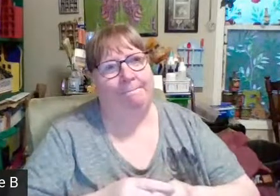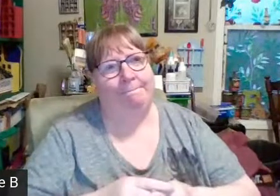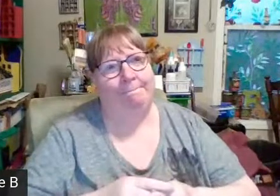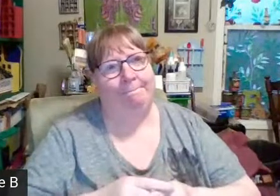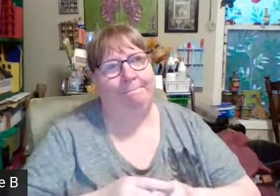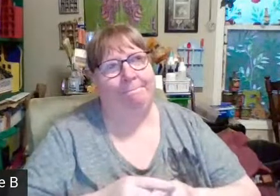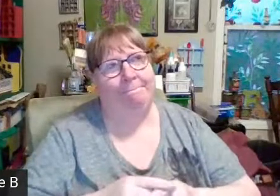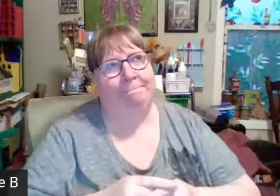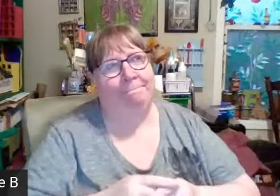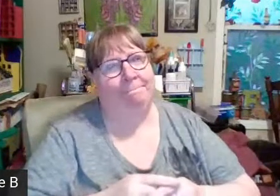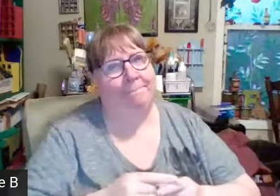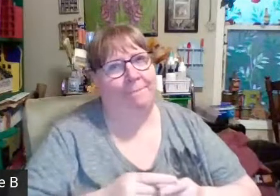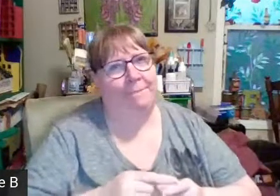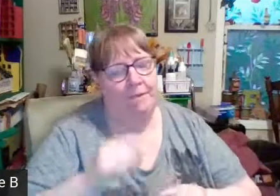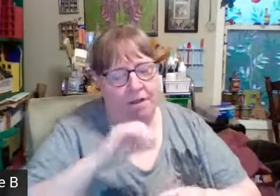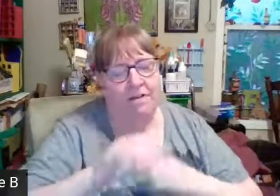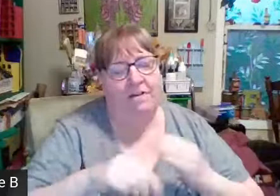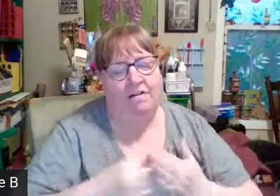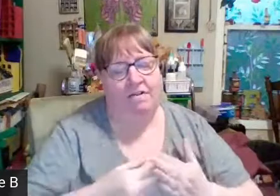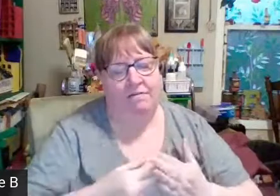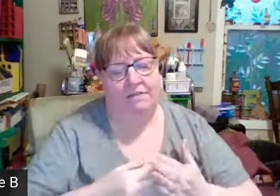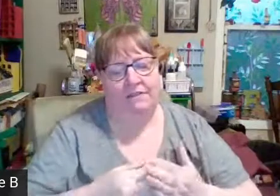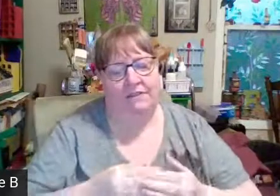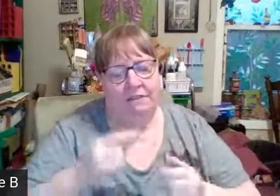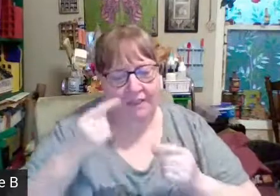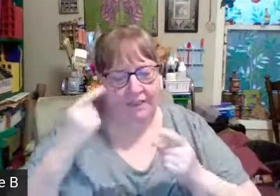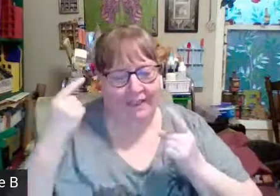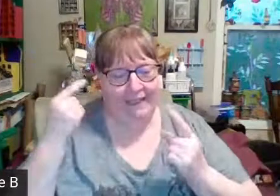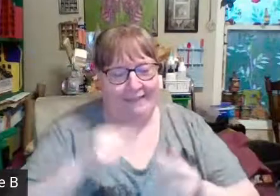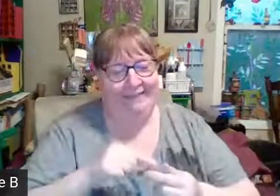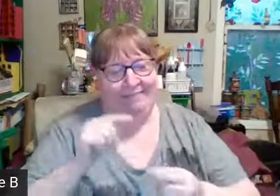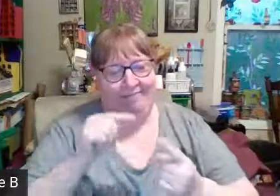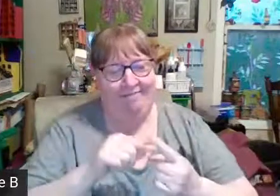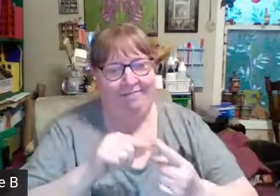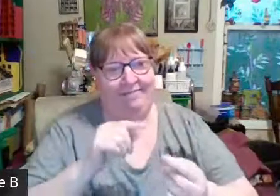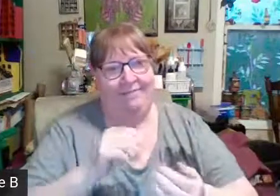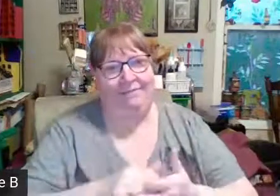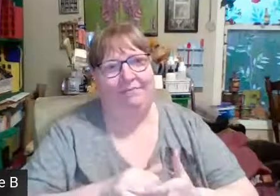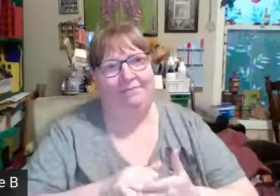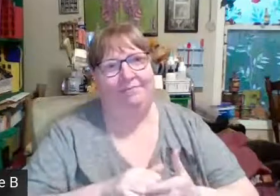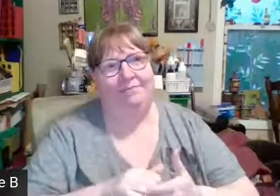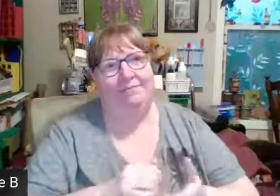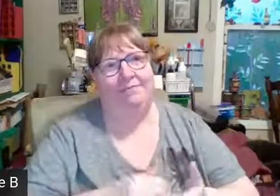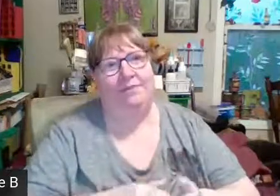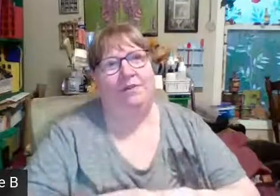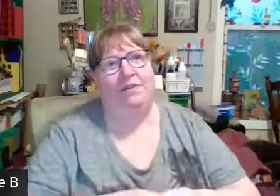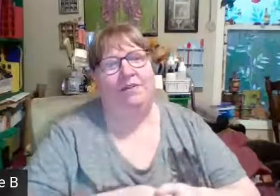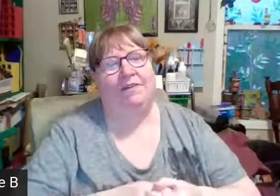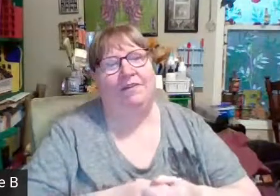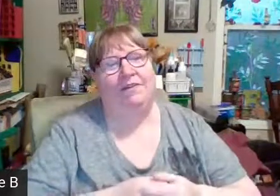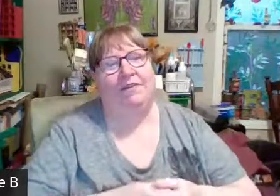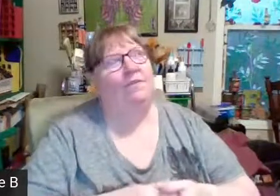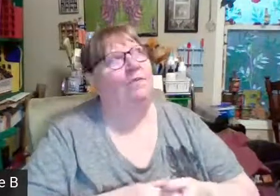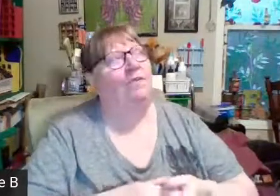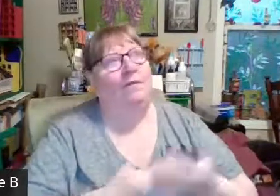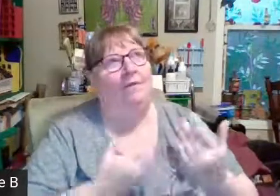them, or all of a sudden I'll be doing something. I'll go, oh, wait, somebody had this. So then I have to scroll and scroll and